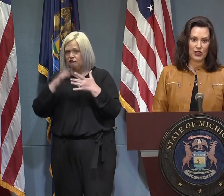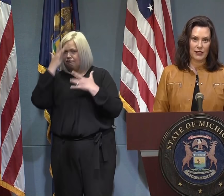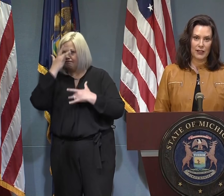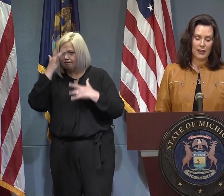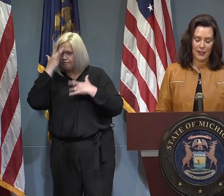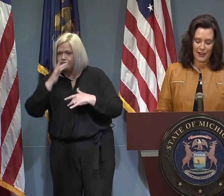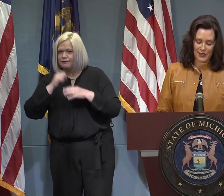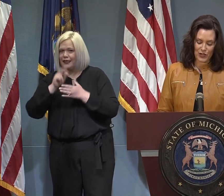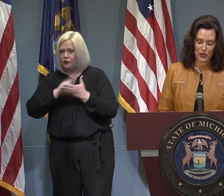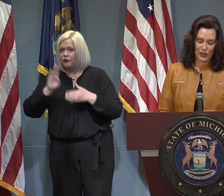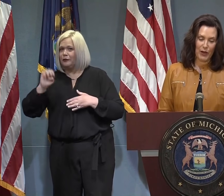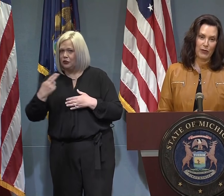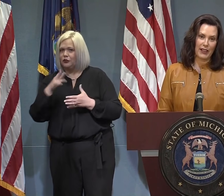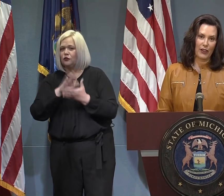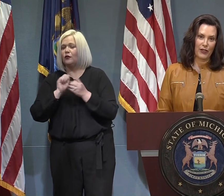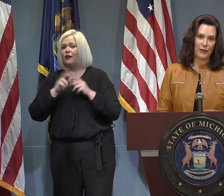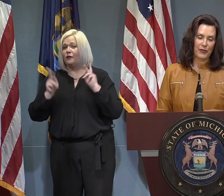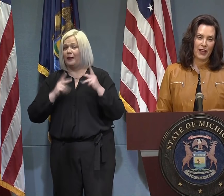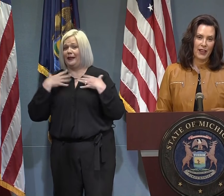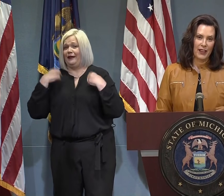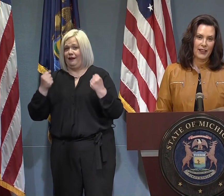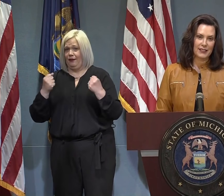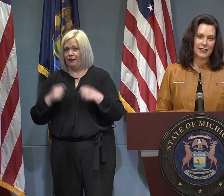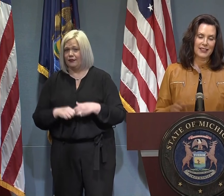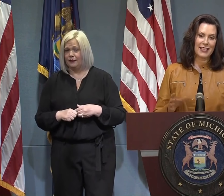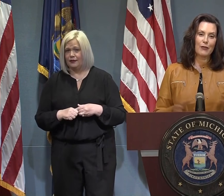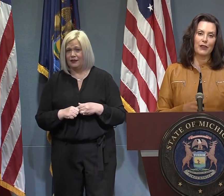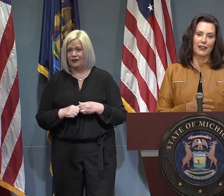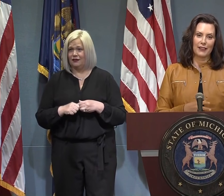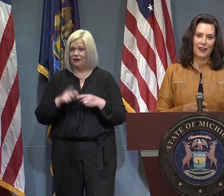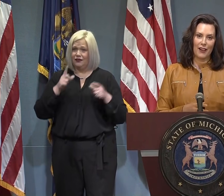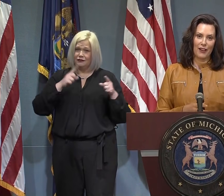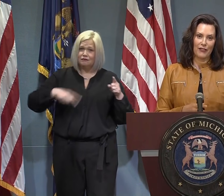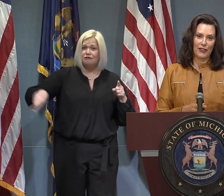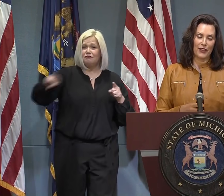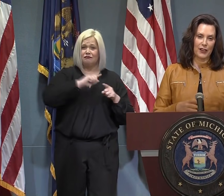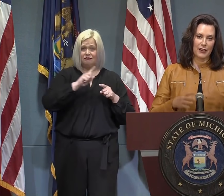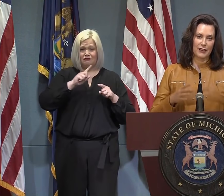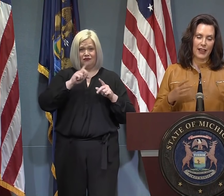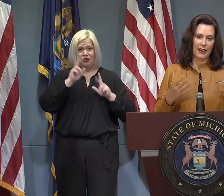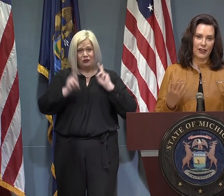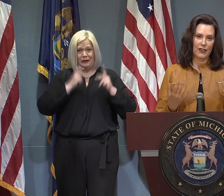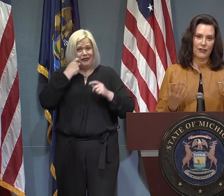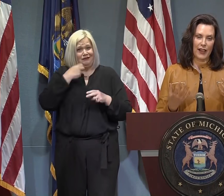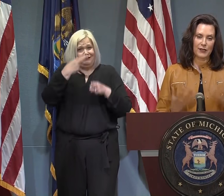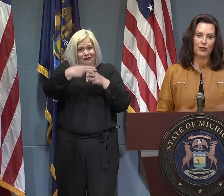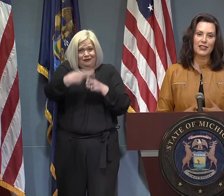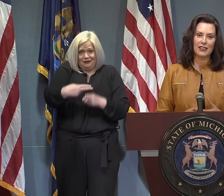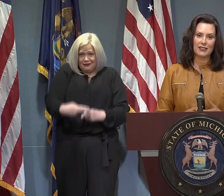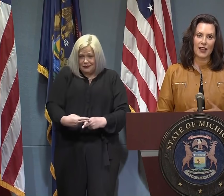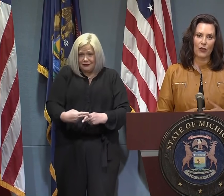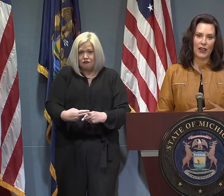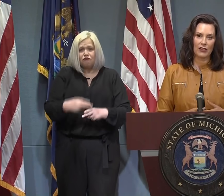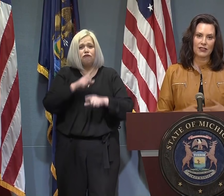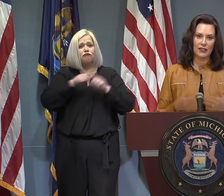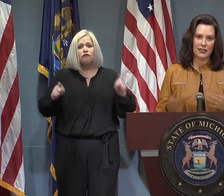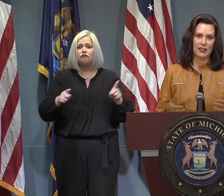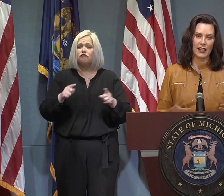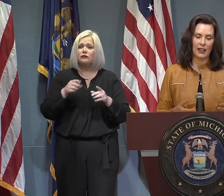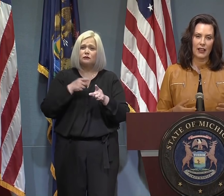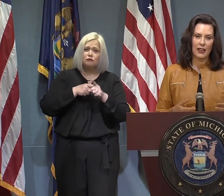University of Michigan School of Public Health. This is a sampling of the kind of expertise that we